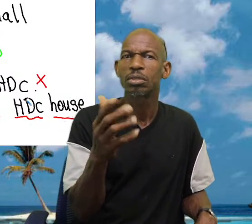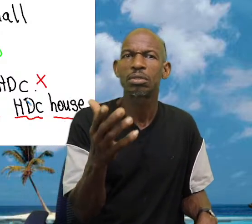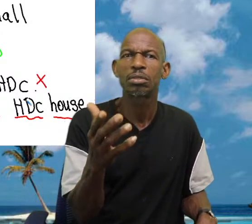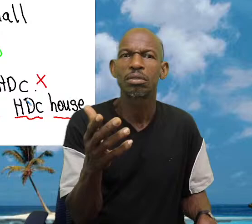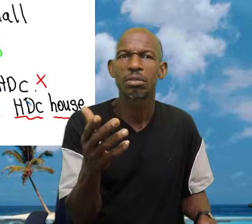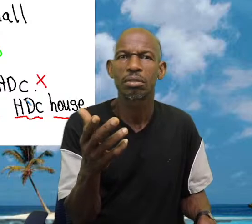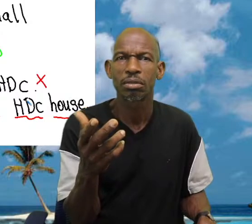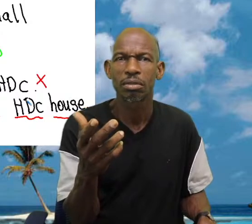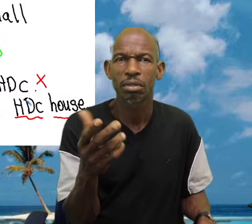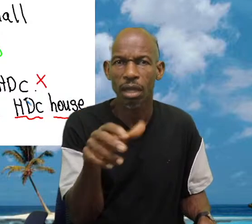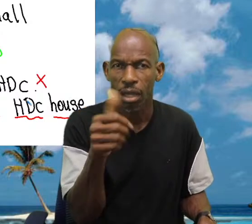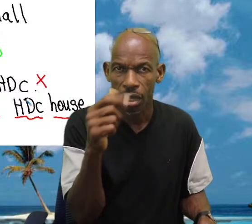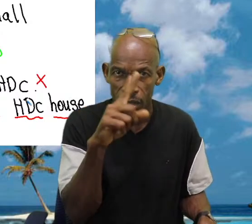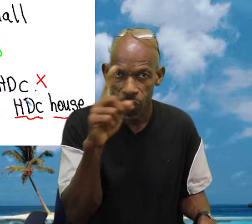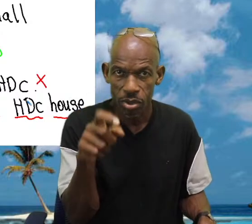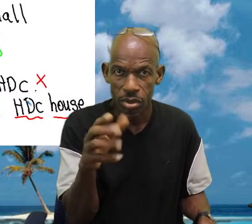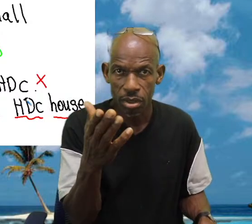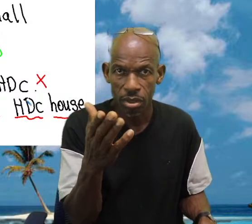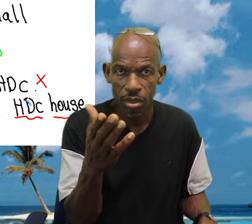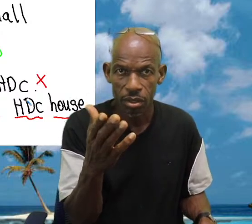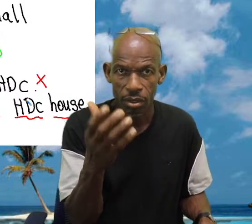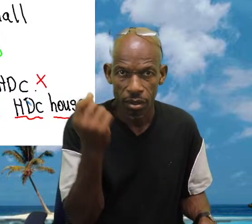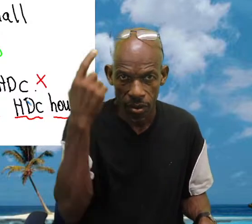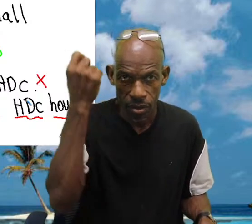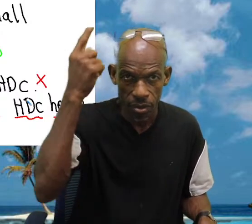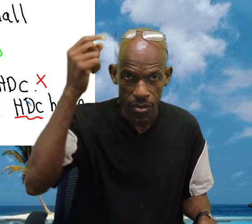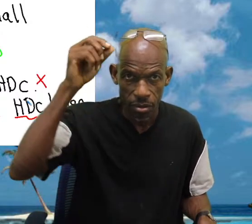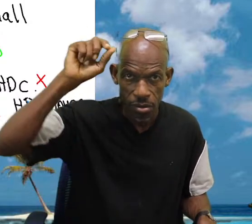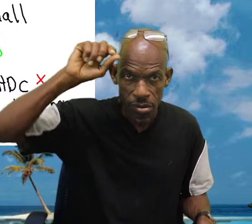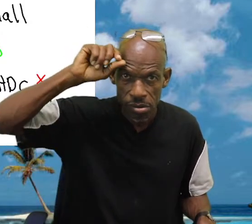another question? You understand?